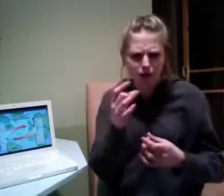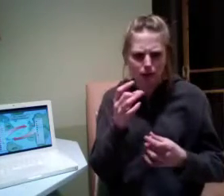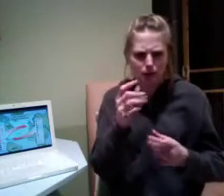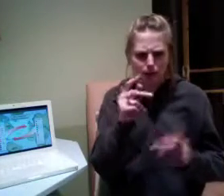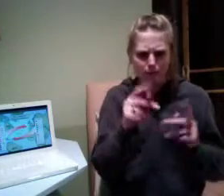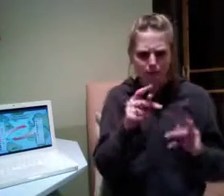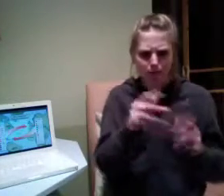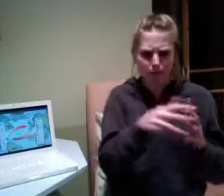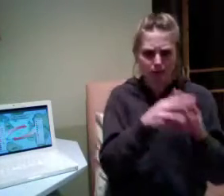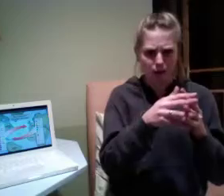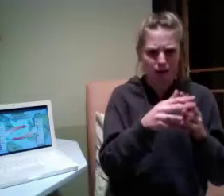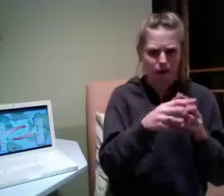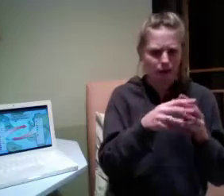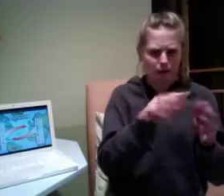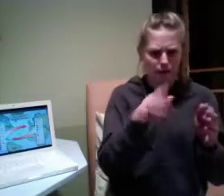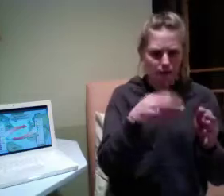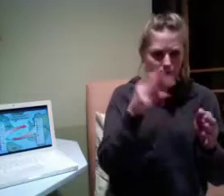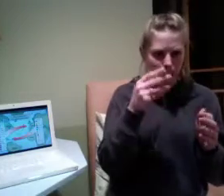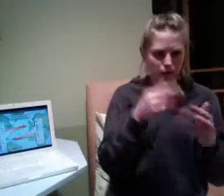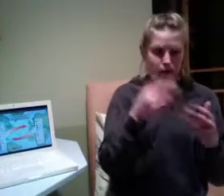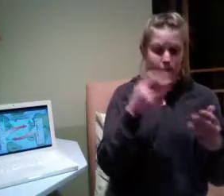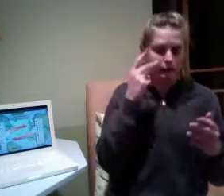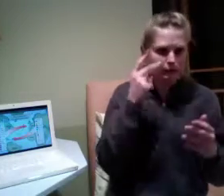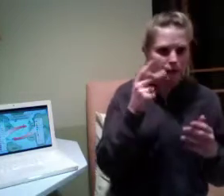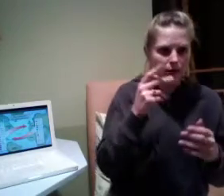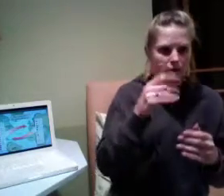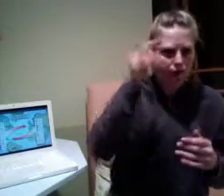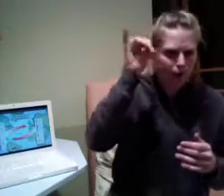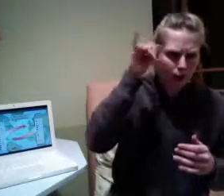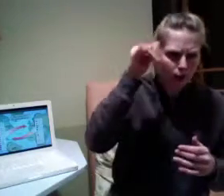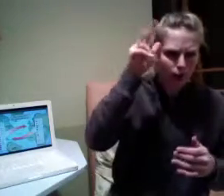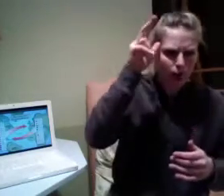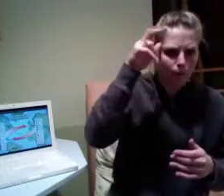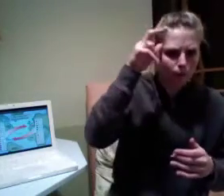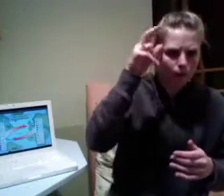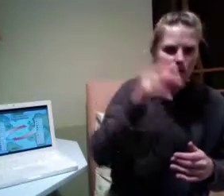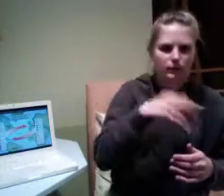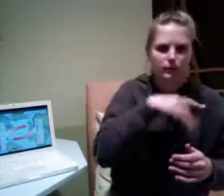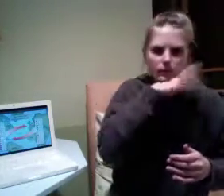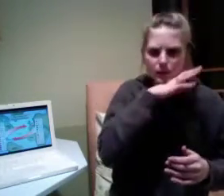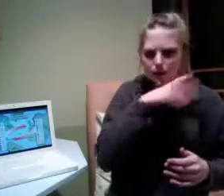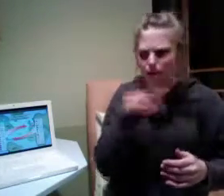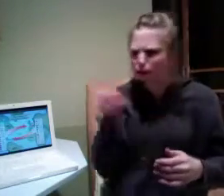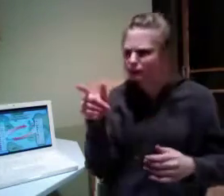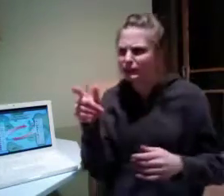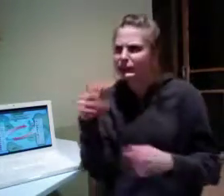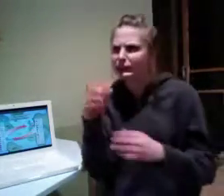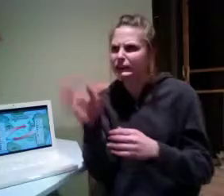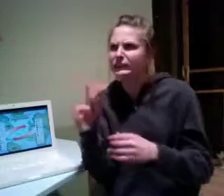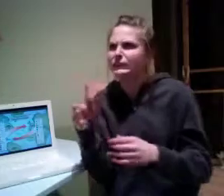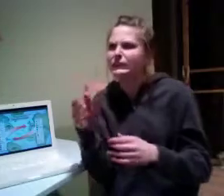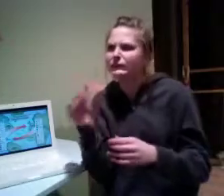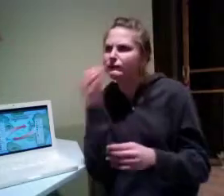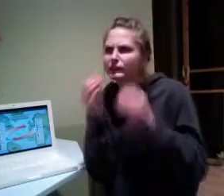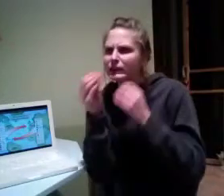or horses or pigs, and people in Europe had never had sweet potatoes or turkeys or peanuts or beans. And